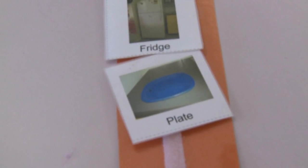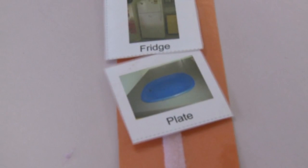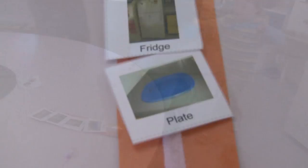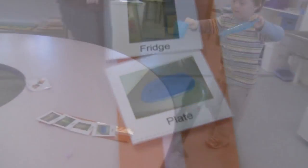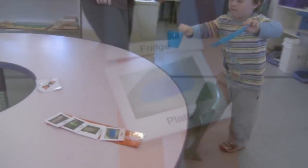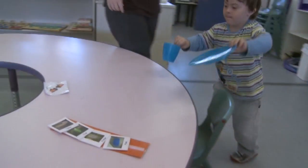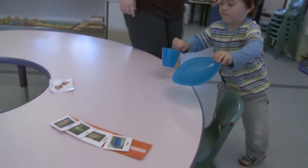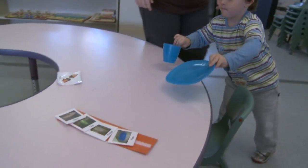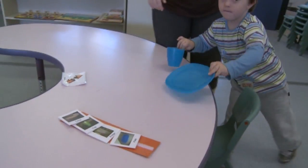lunchbox.